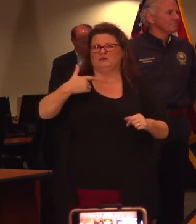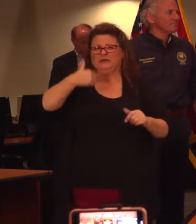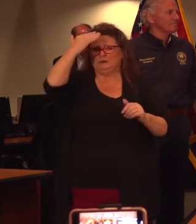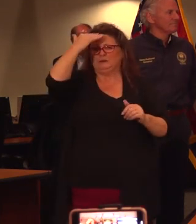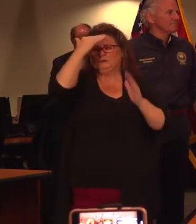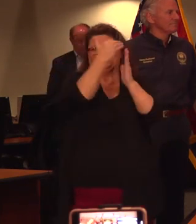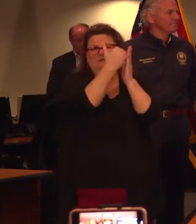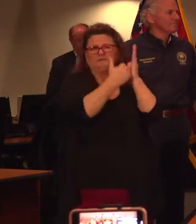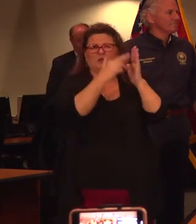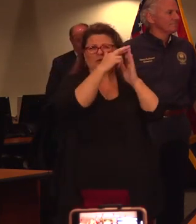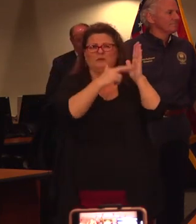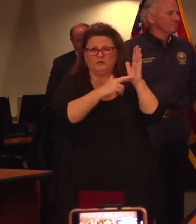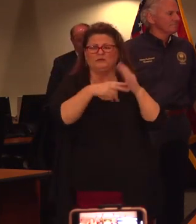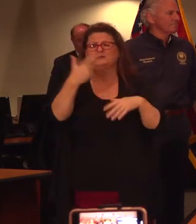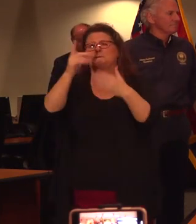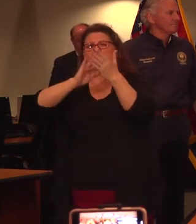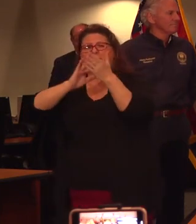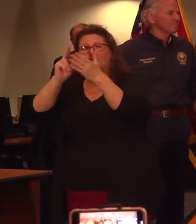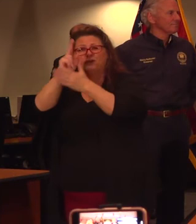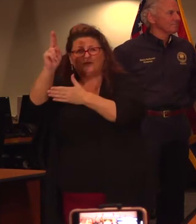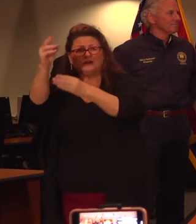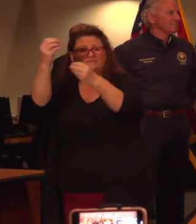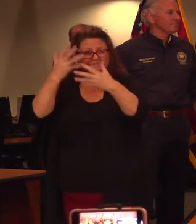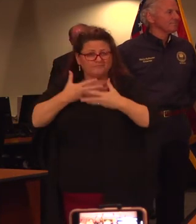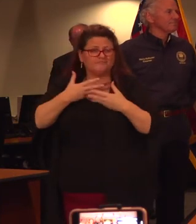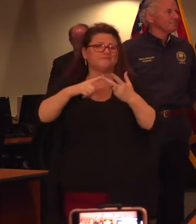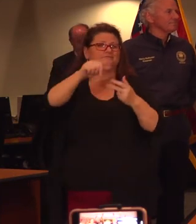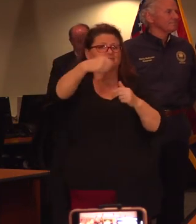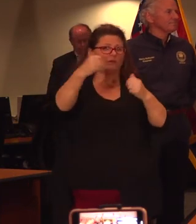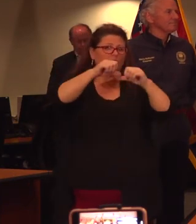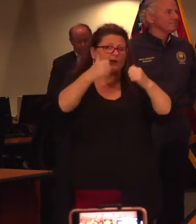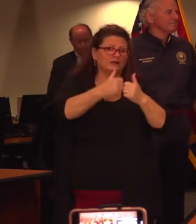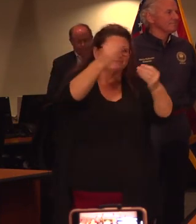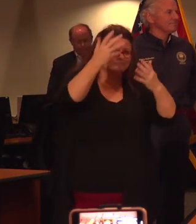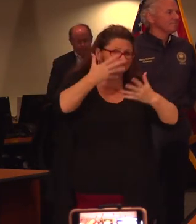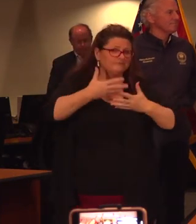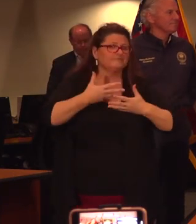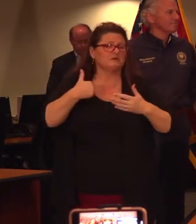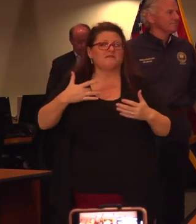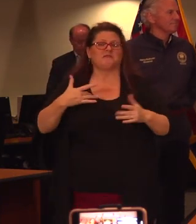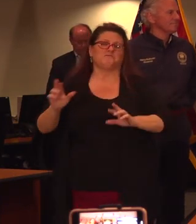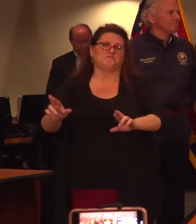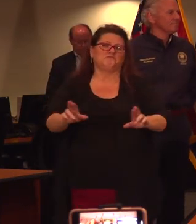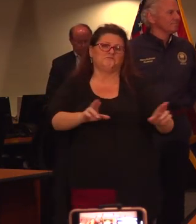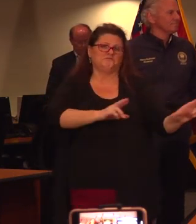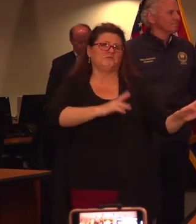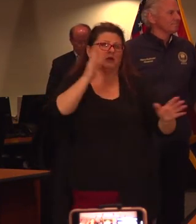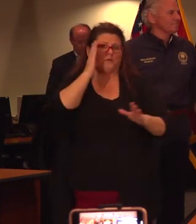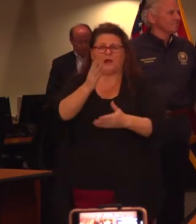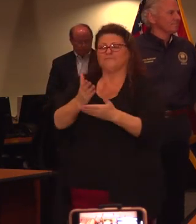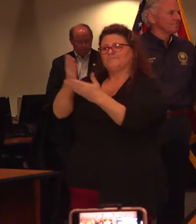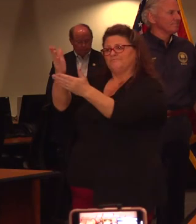We've been working with the medical university and with our other agencies, and we are ready to go. And we will be ready to make recommendations to the